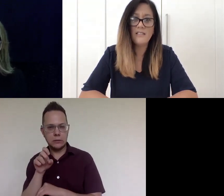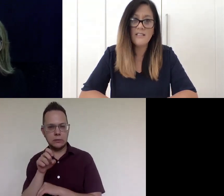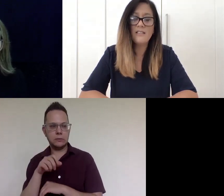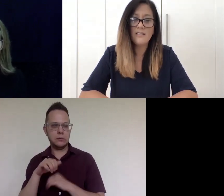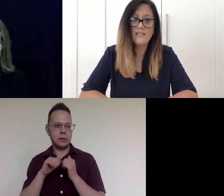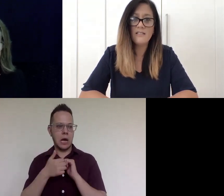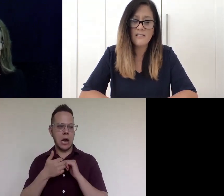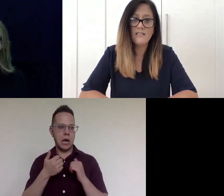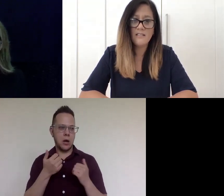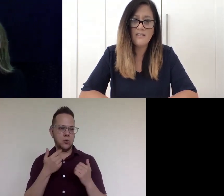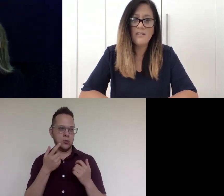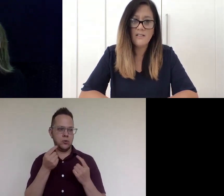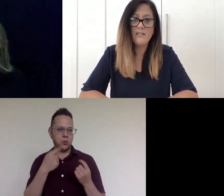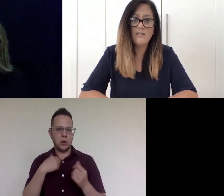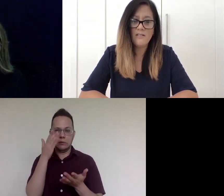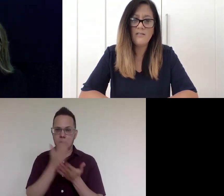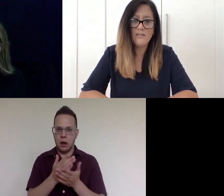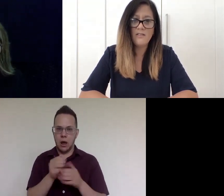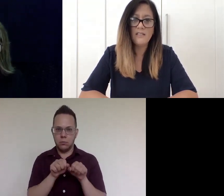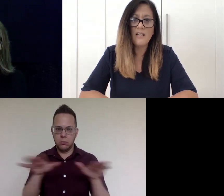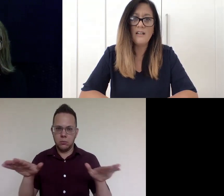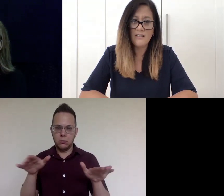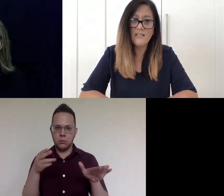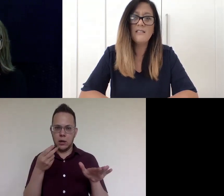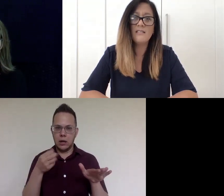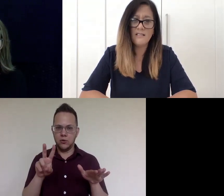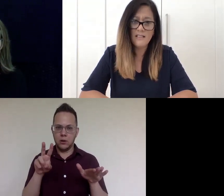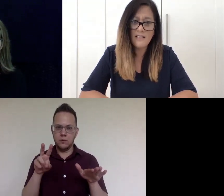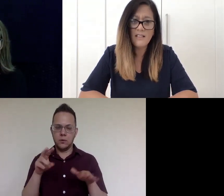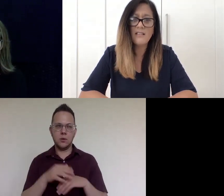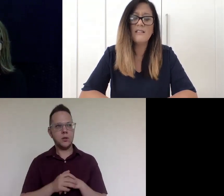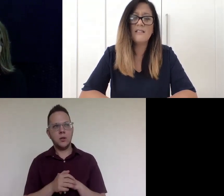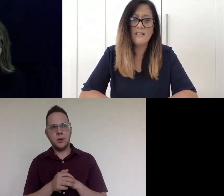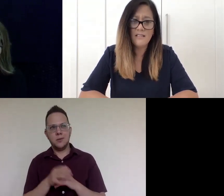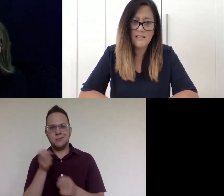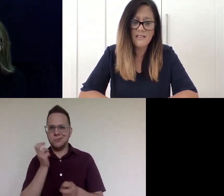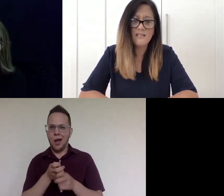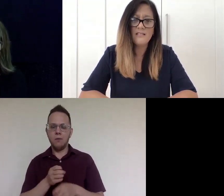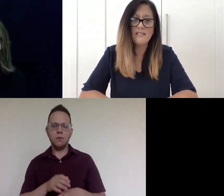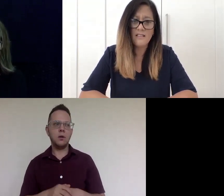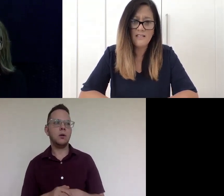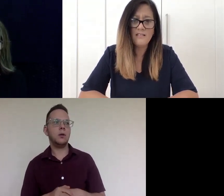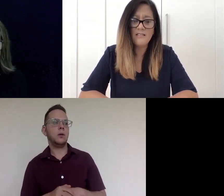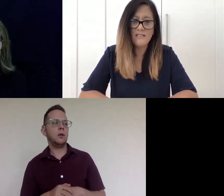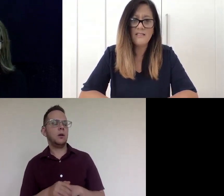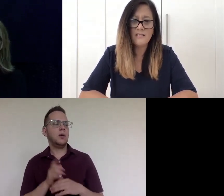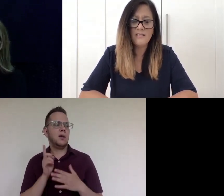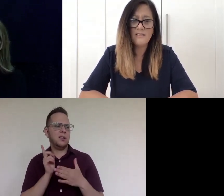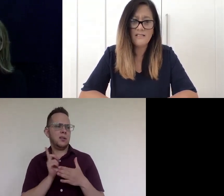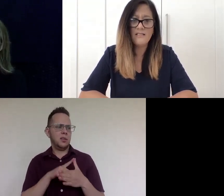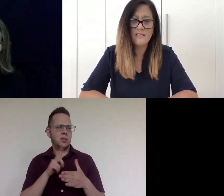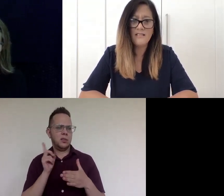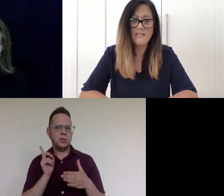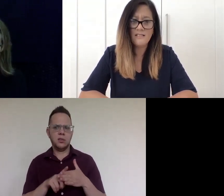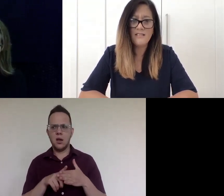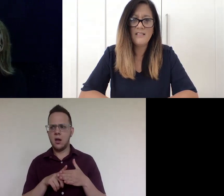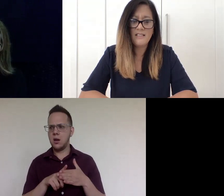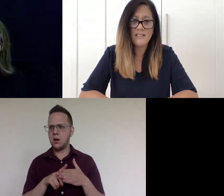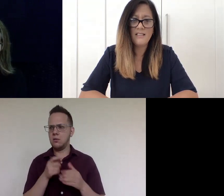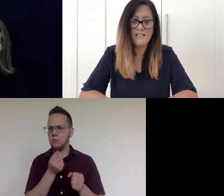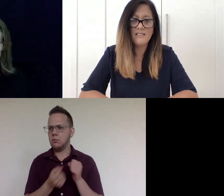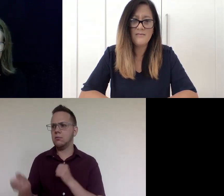I really, really wanted to be able to teach people how to have safer sex, how to stop spreading HIV, which is not